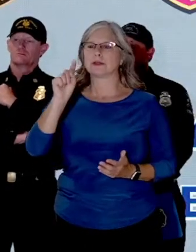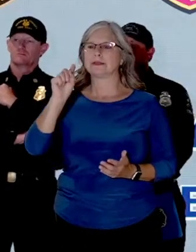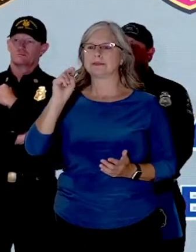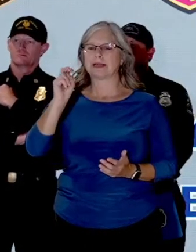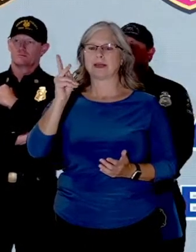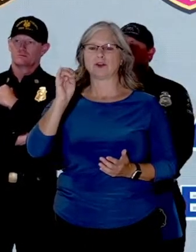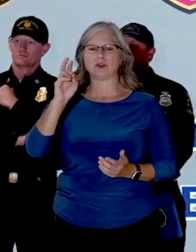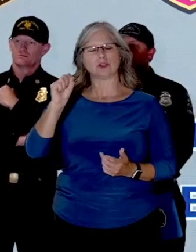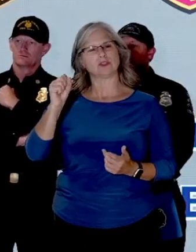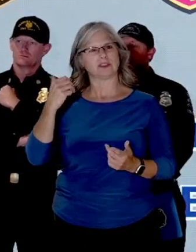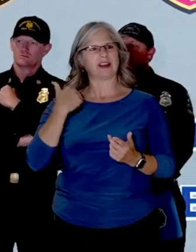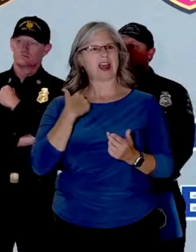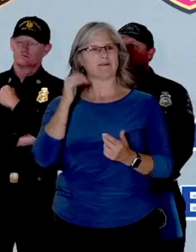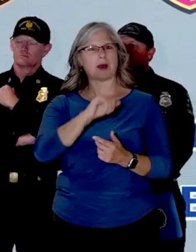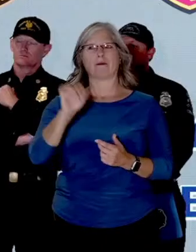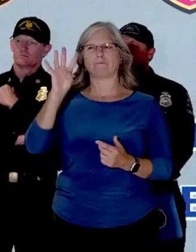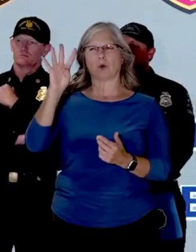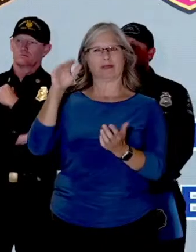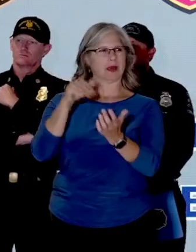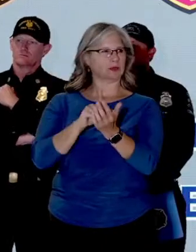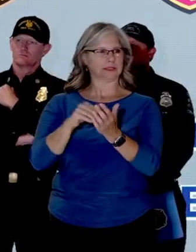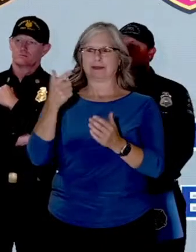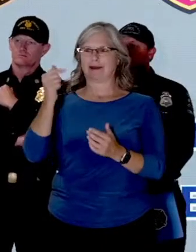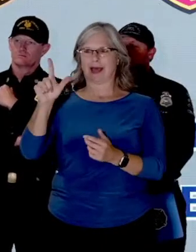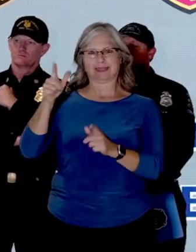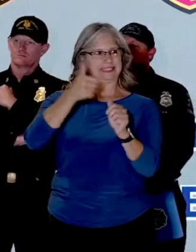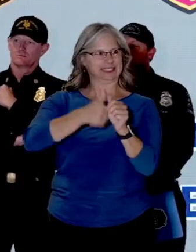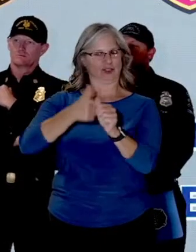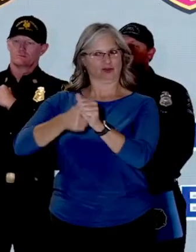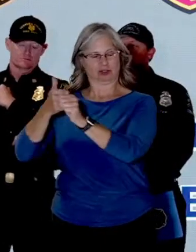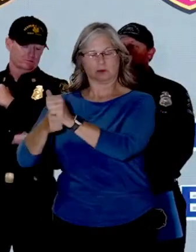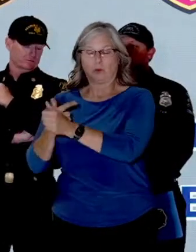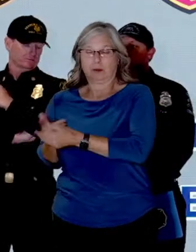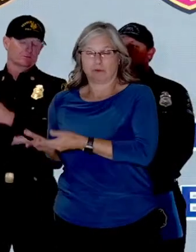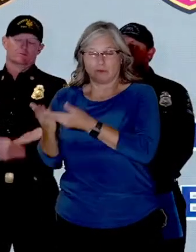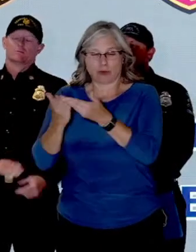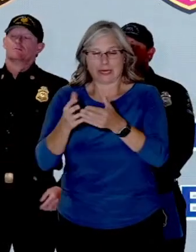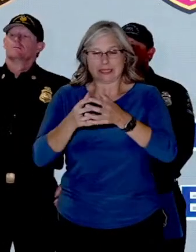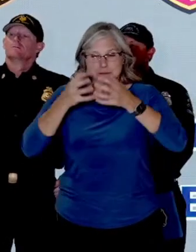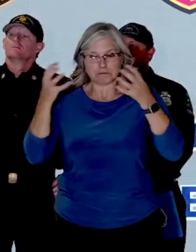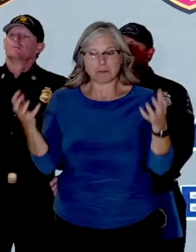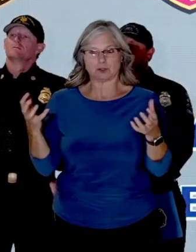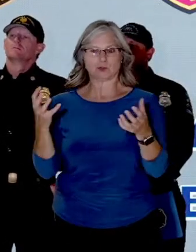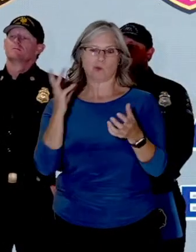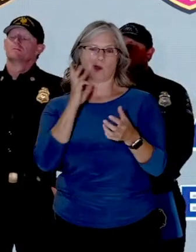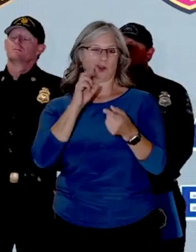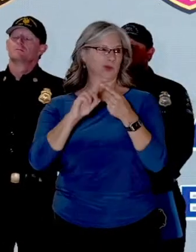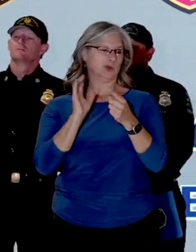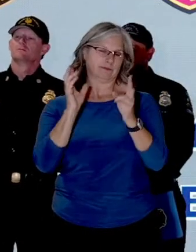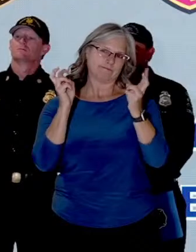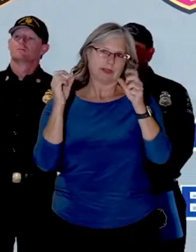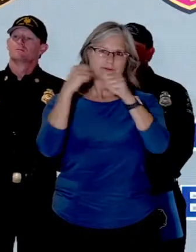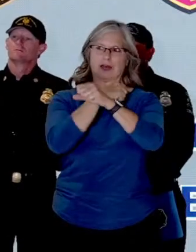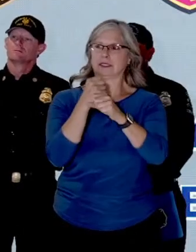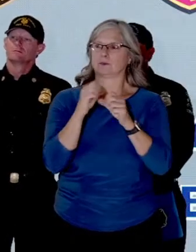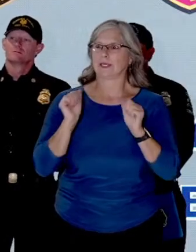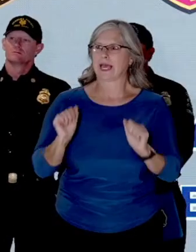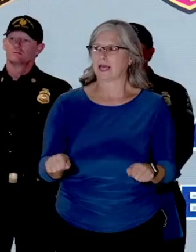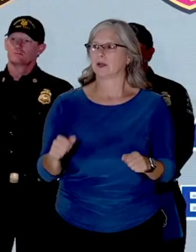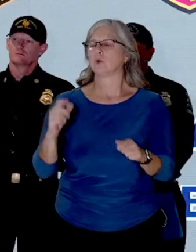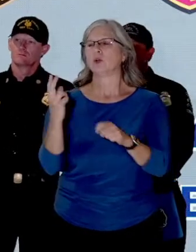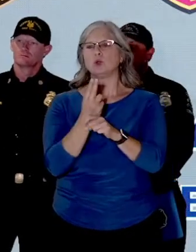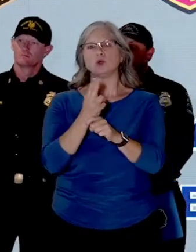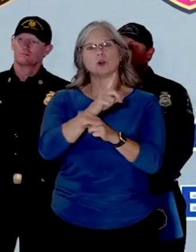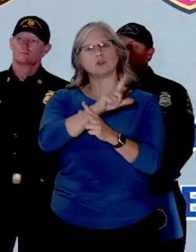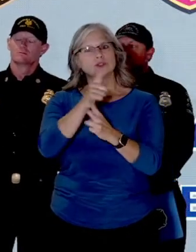of 4,000 gallons apiece. We bring in as much water to the fight as we can. We use